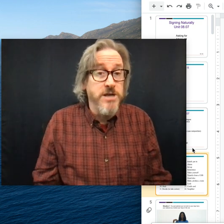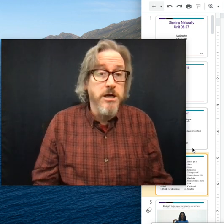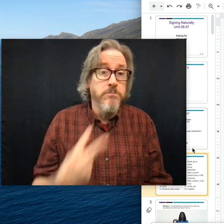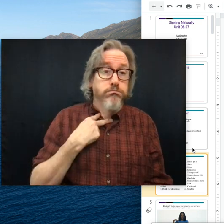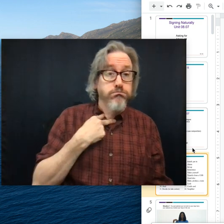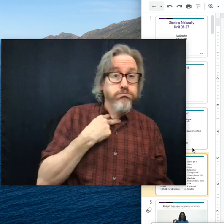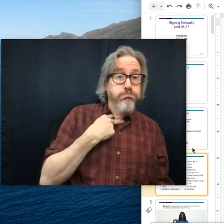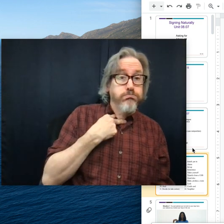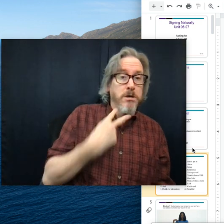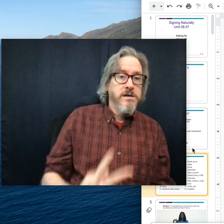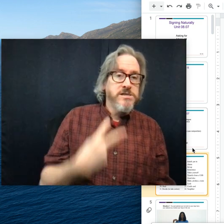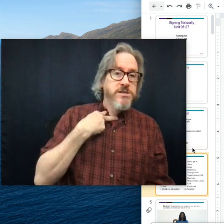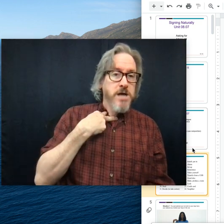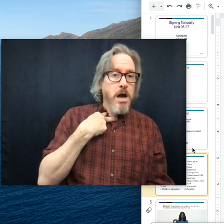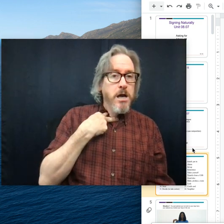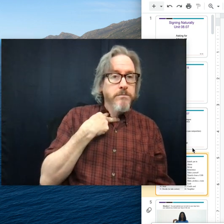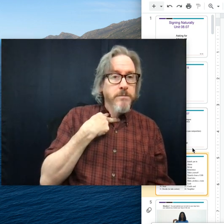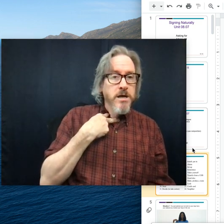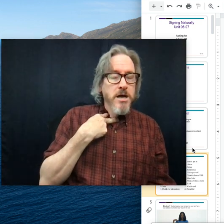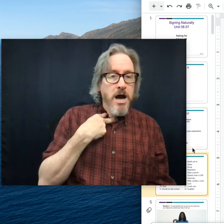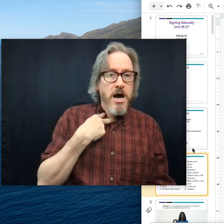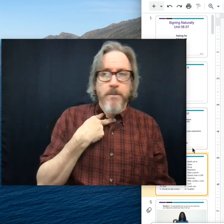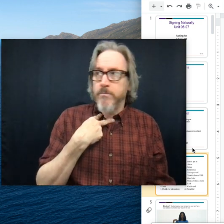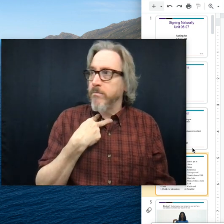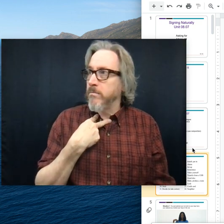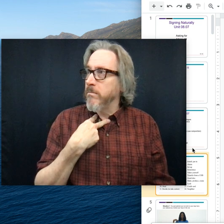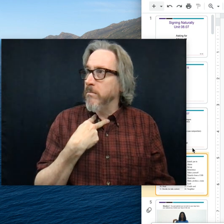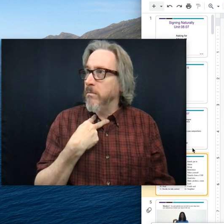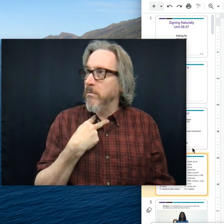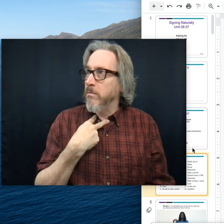or stuck. Stuck.